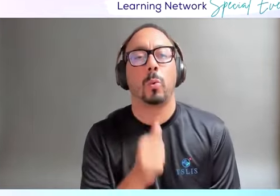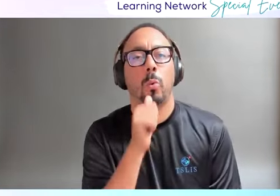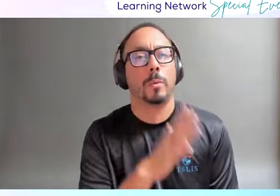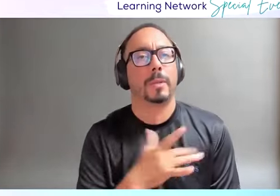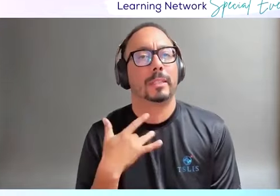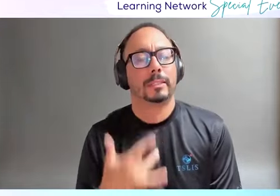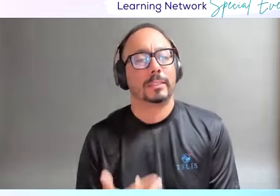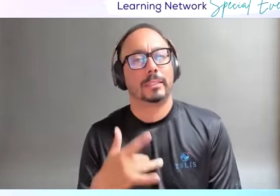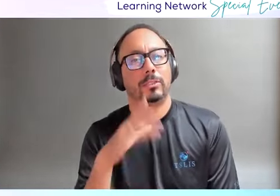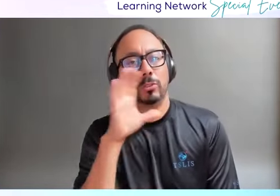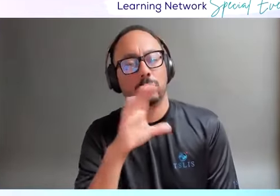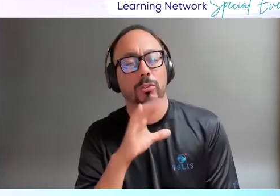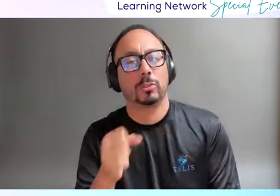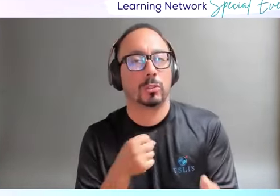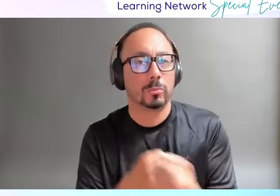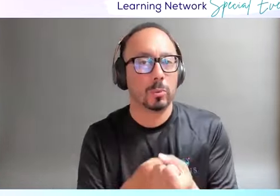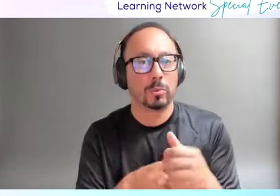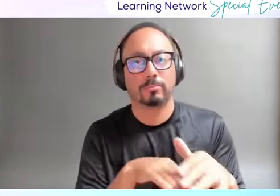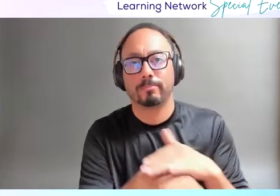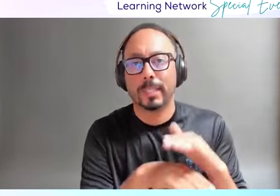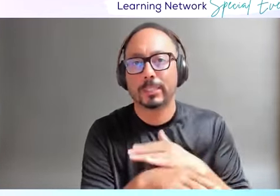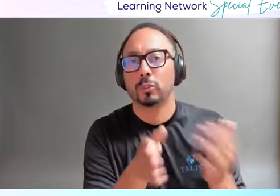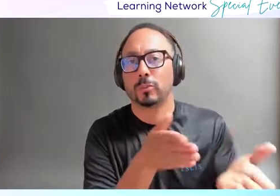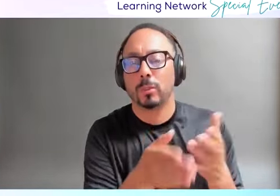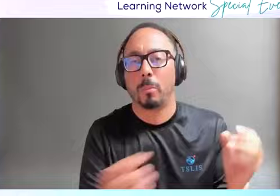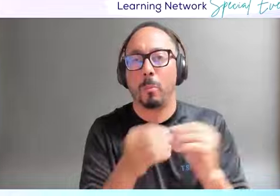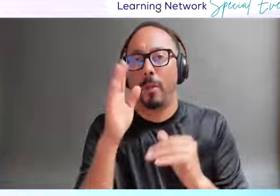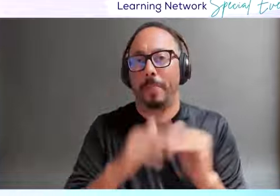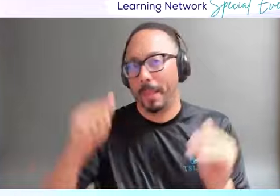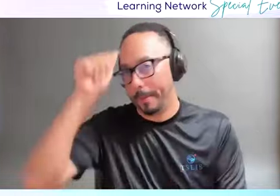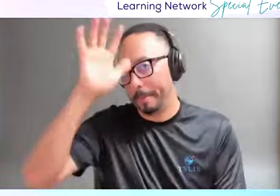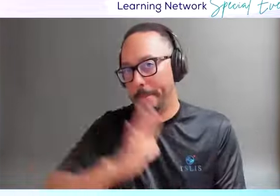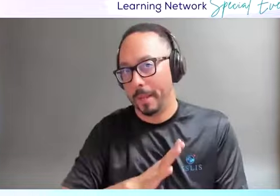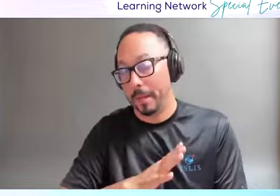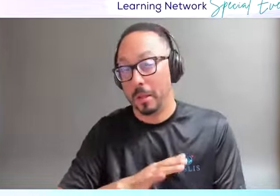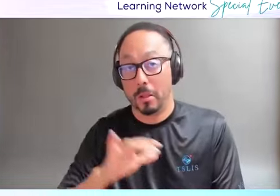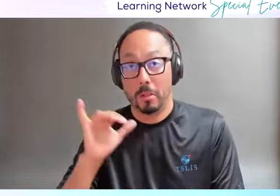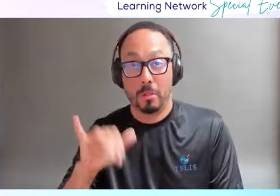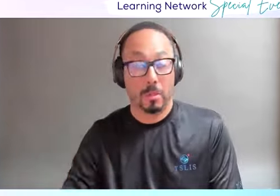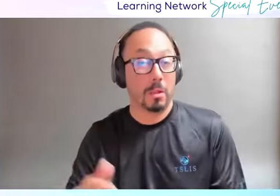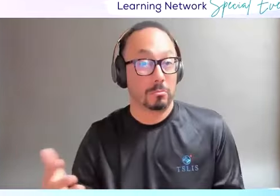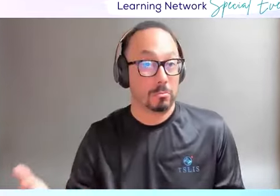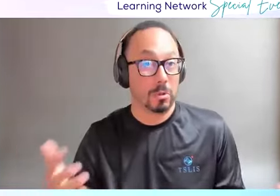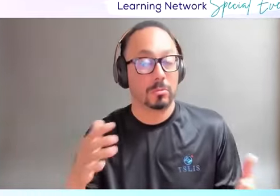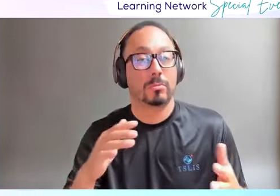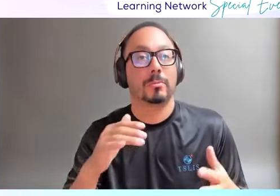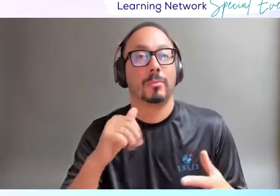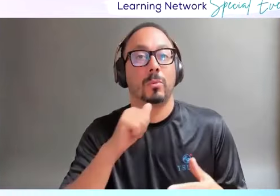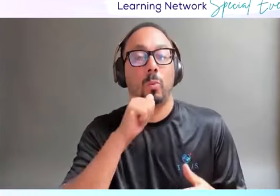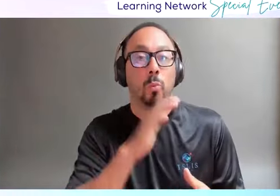social and health services more than men. Might that be a factor in women's rates of prescription substance use? Is that